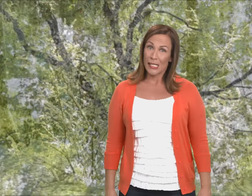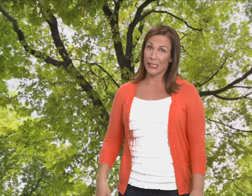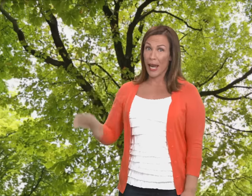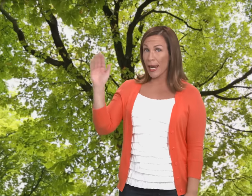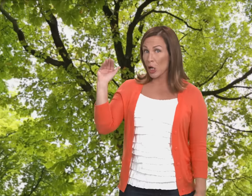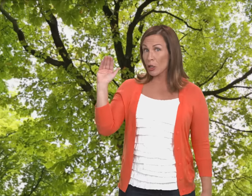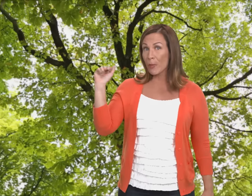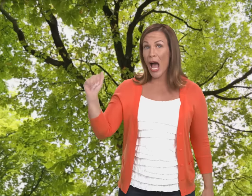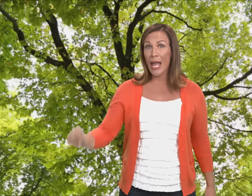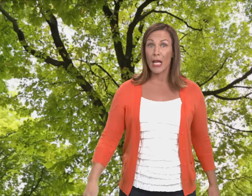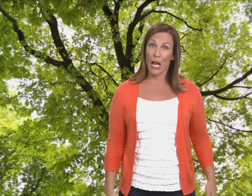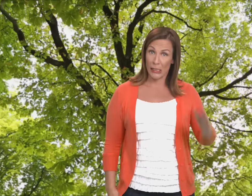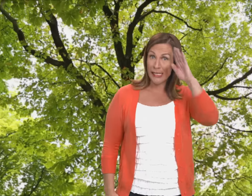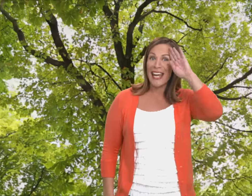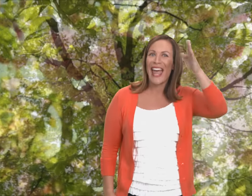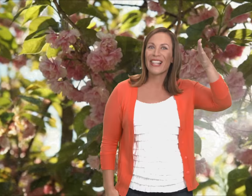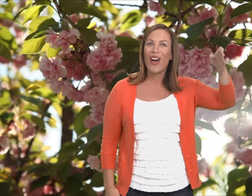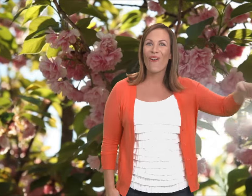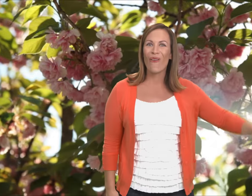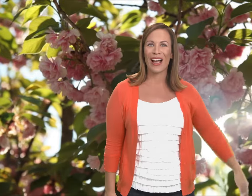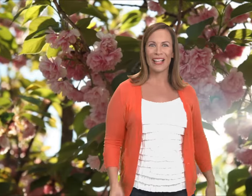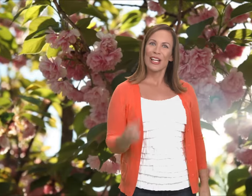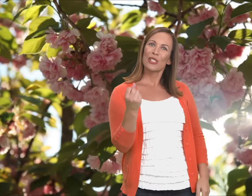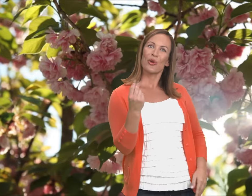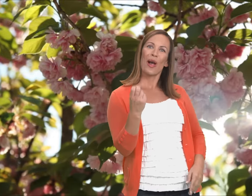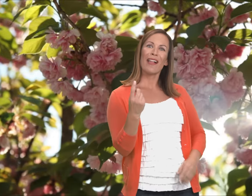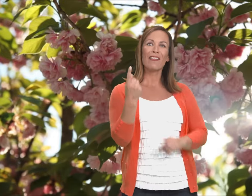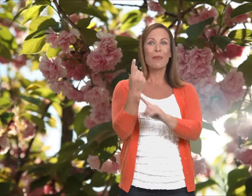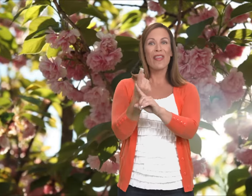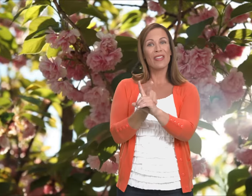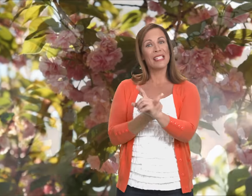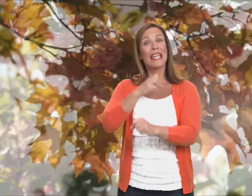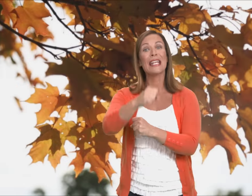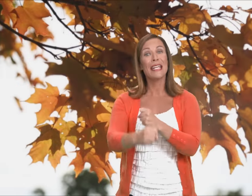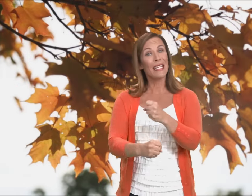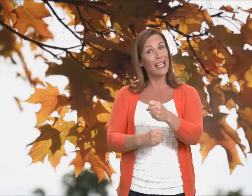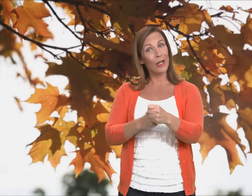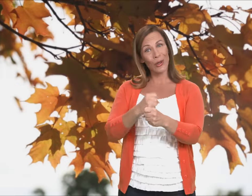Say goodbye and say hello. Twelve months in a year.